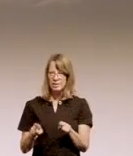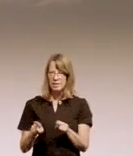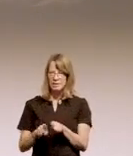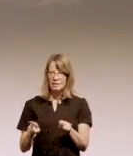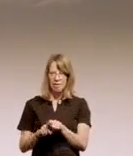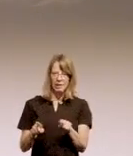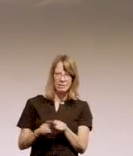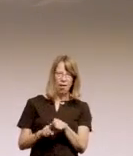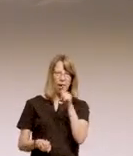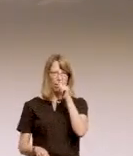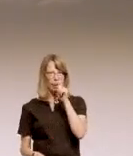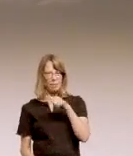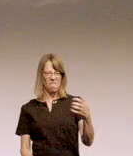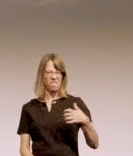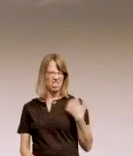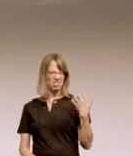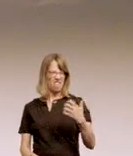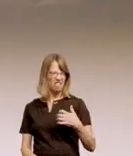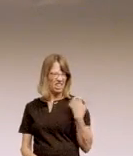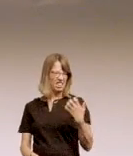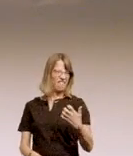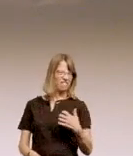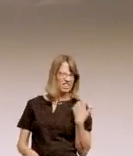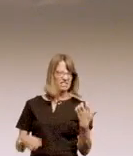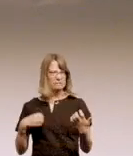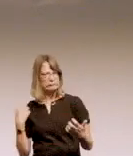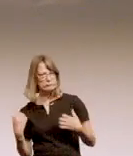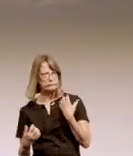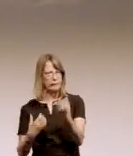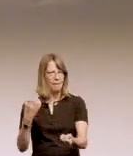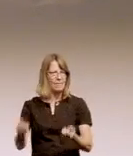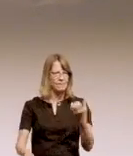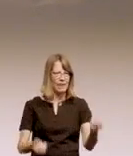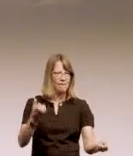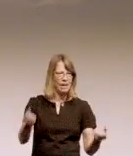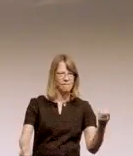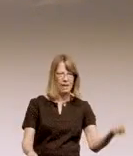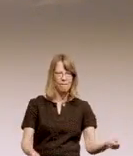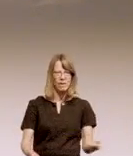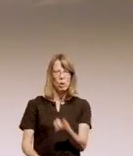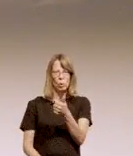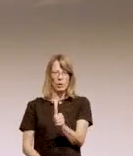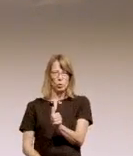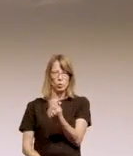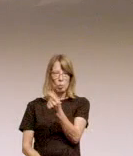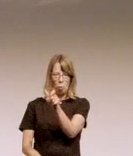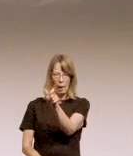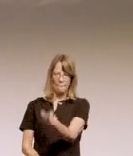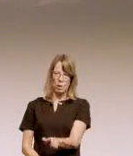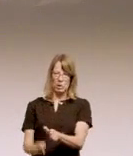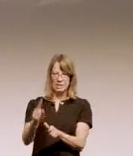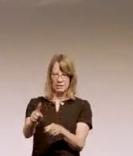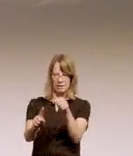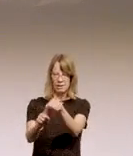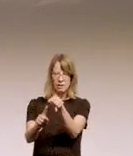fictitious profile of one person, Sally or whoever it may be. And Sally represents those 1,000 people. So when you're designing on